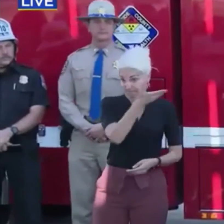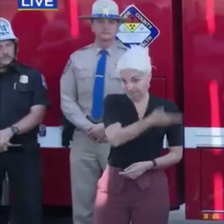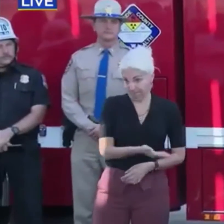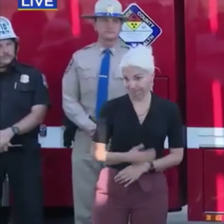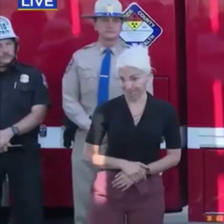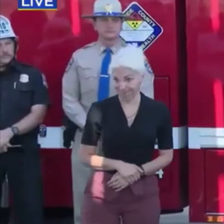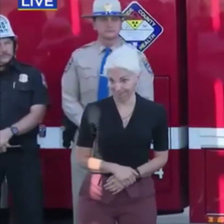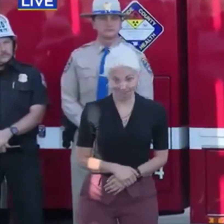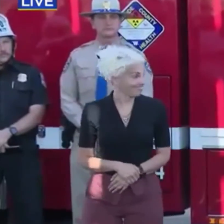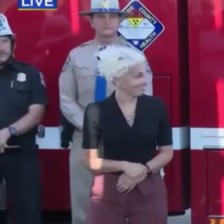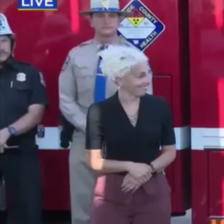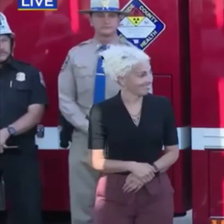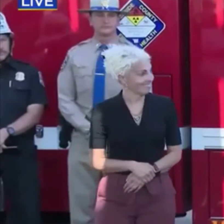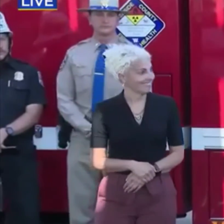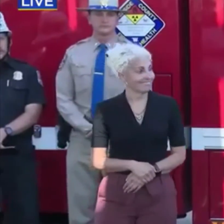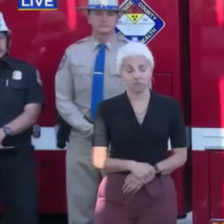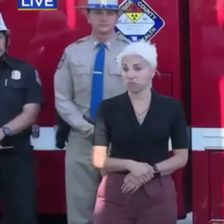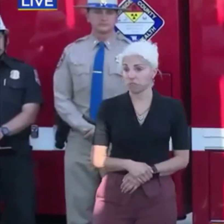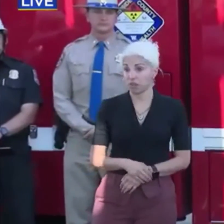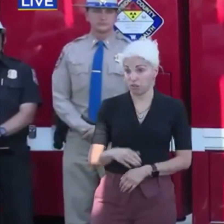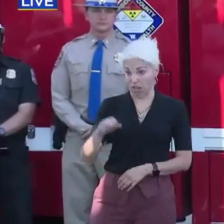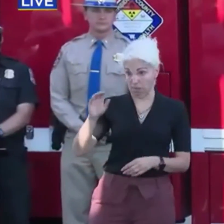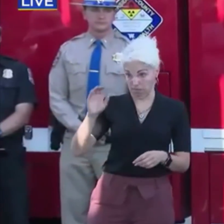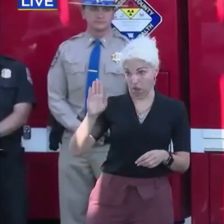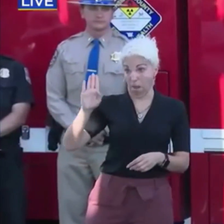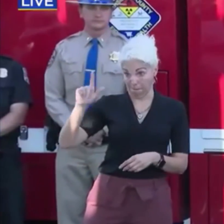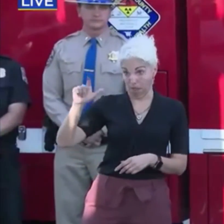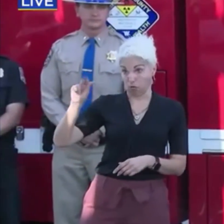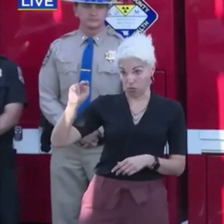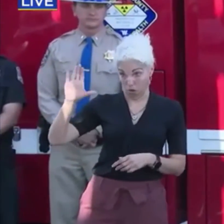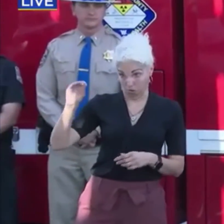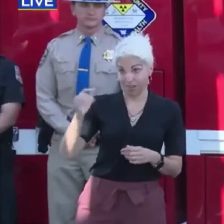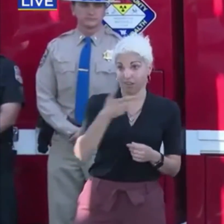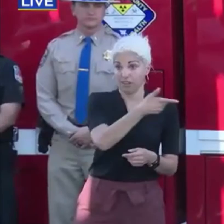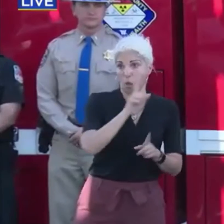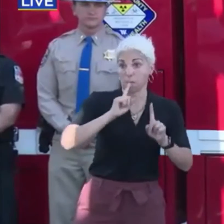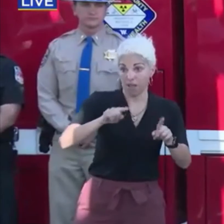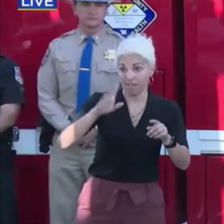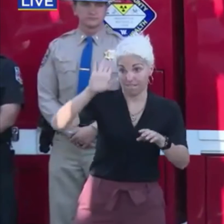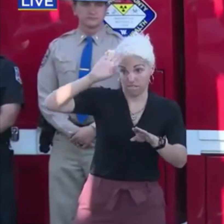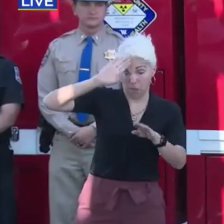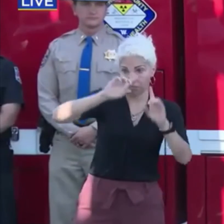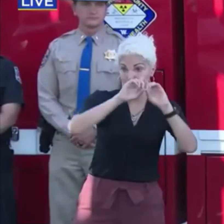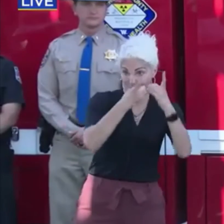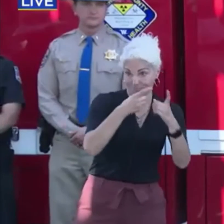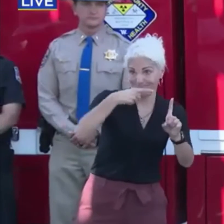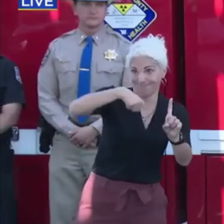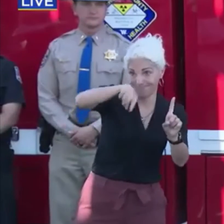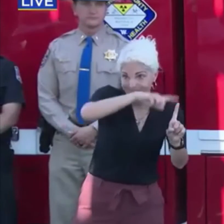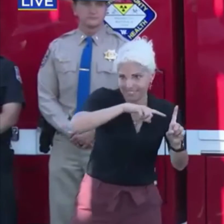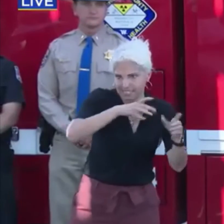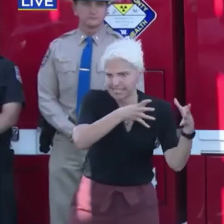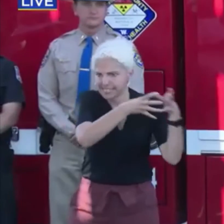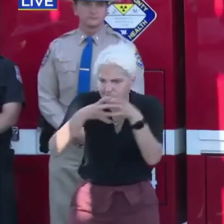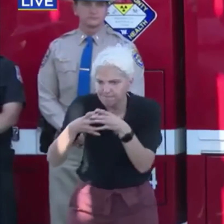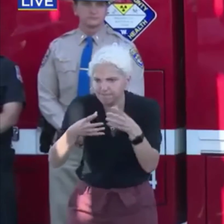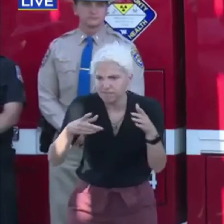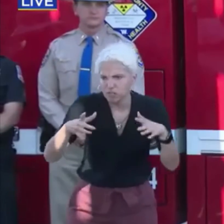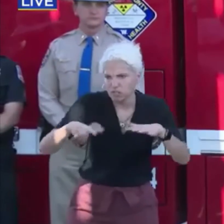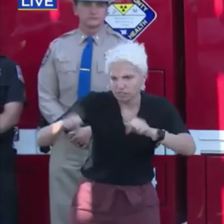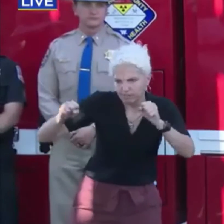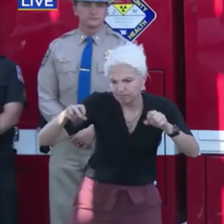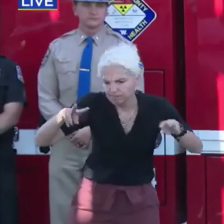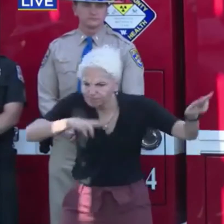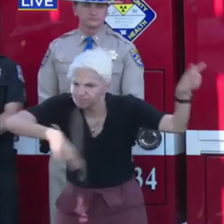Hello, Chad Bianco, Riverside County Sheriff. Last night we responded with fire. Once we assumed an incident command, we began